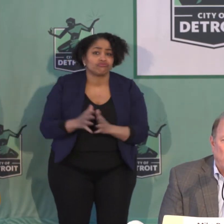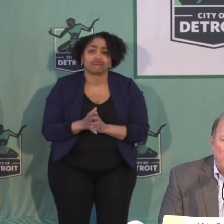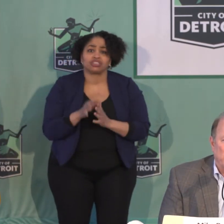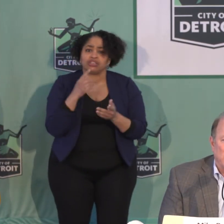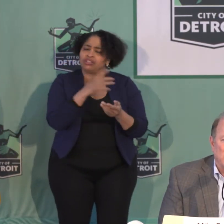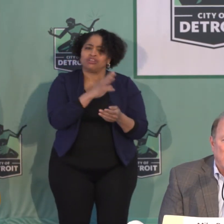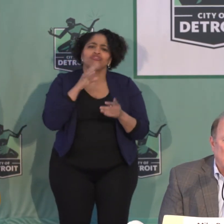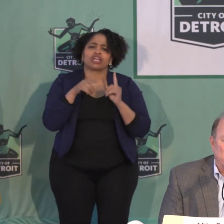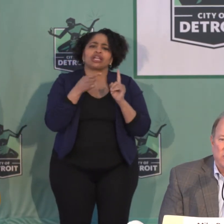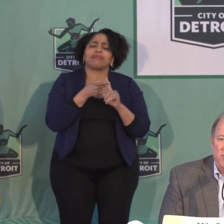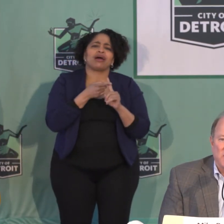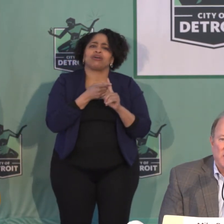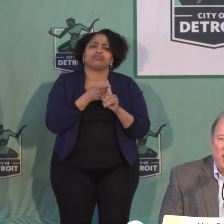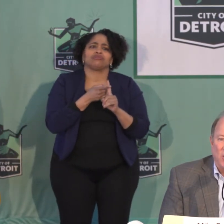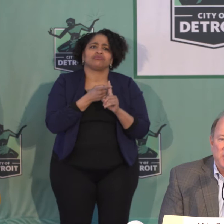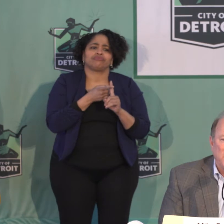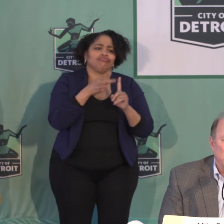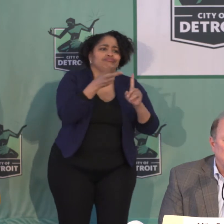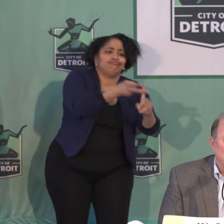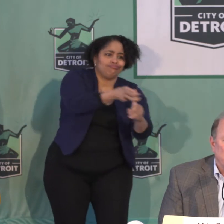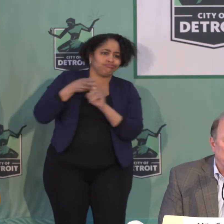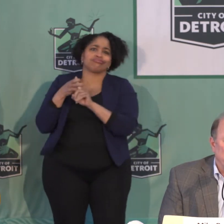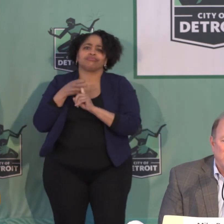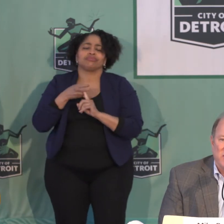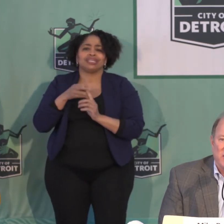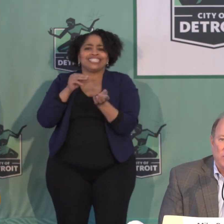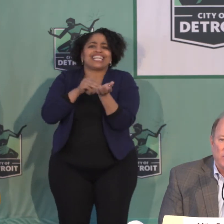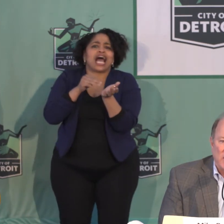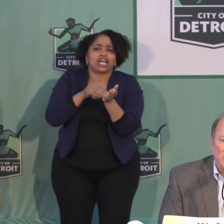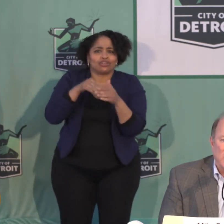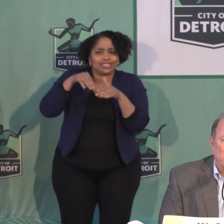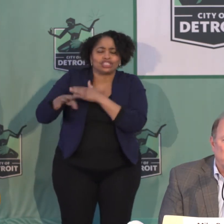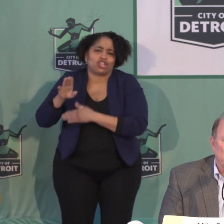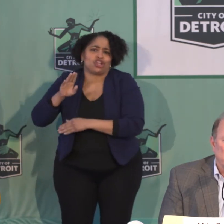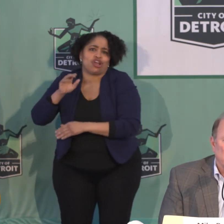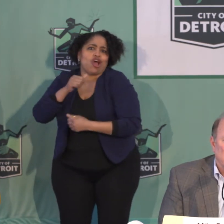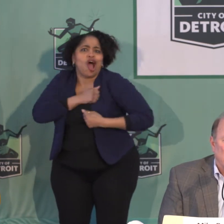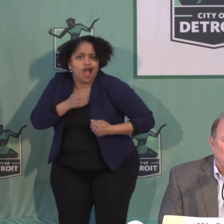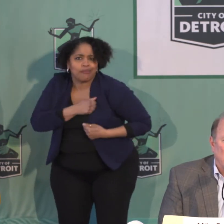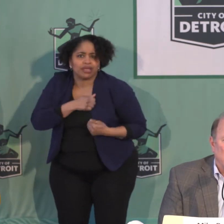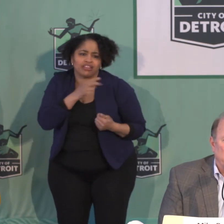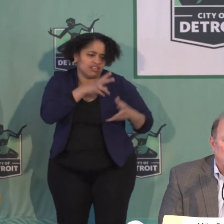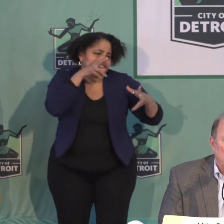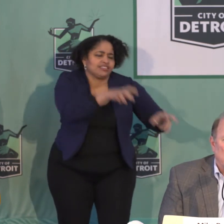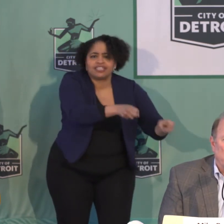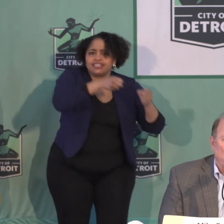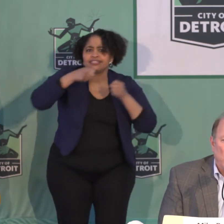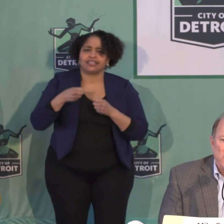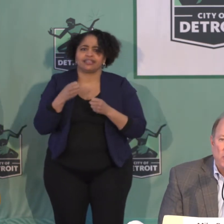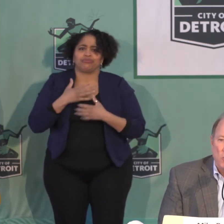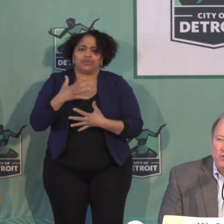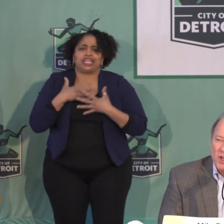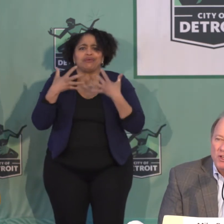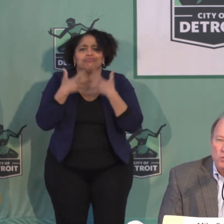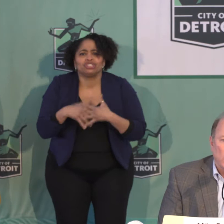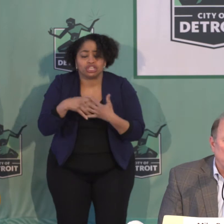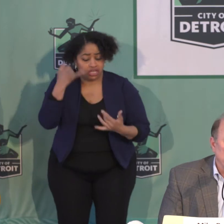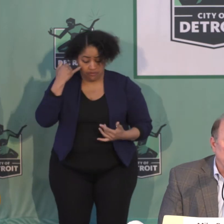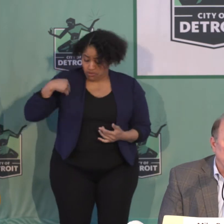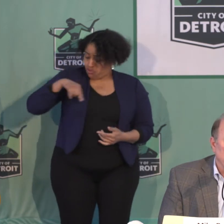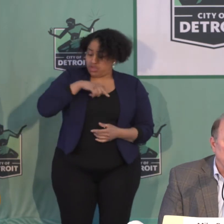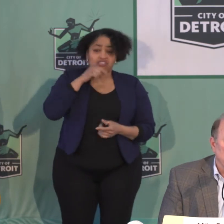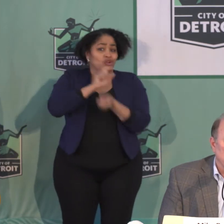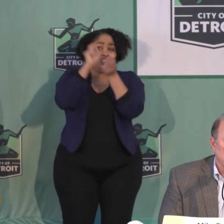about drafting doctors into the Army. They're seizing ventilators. If we don't change what